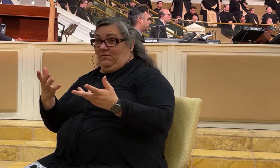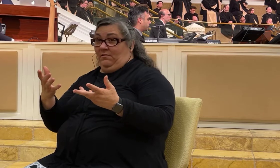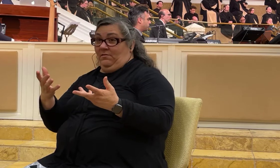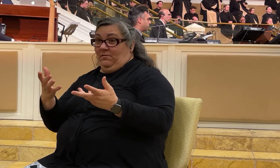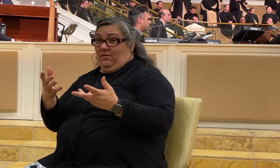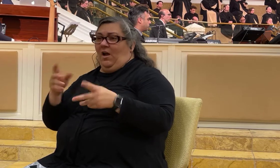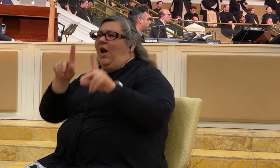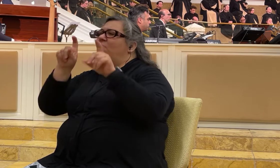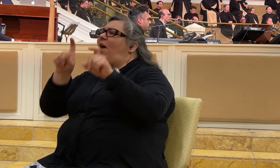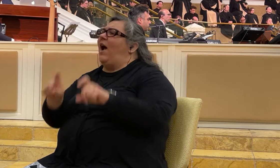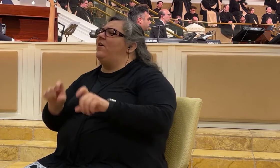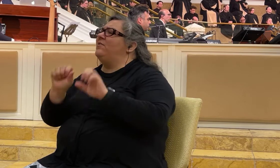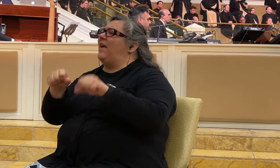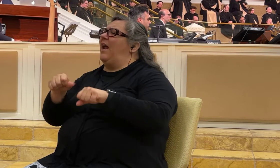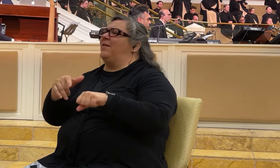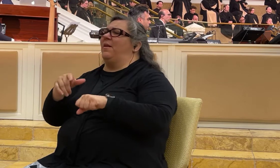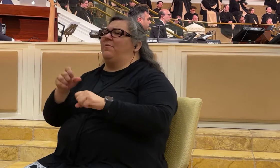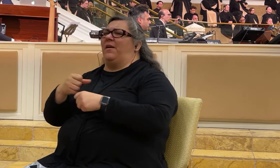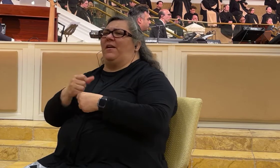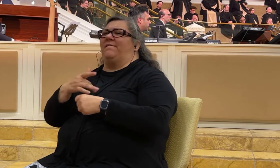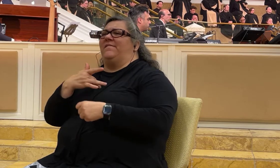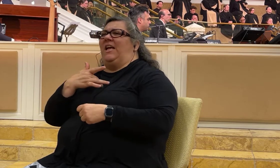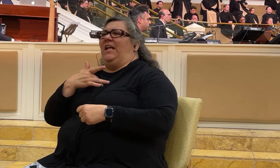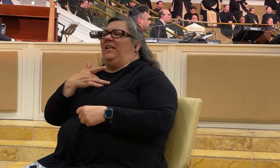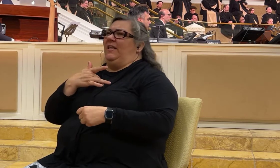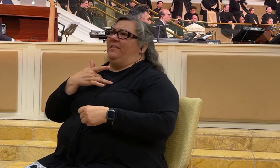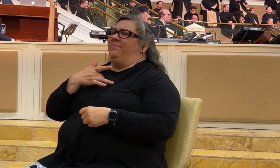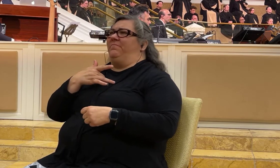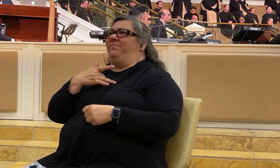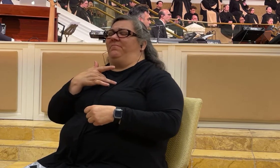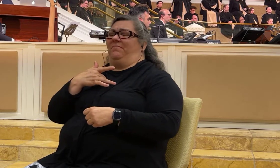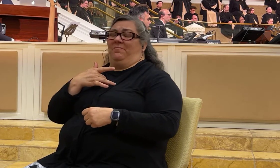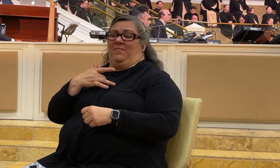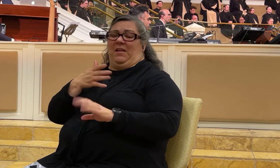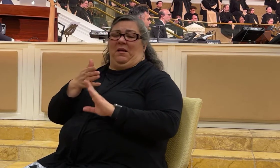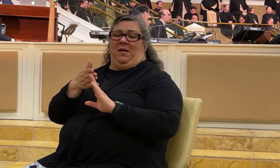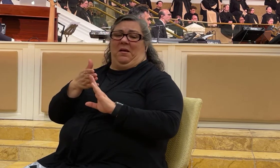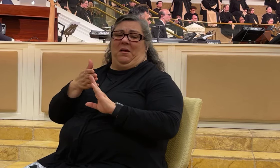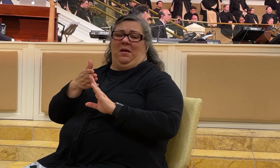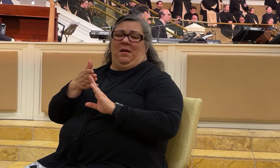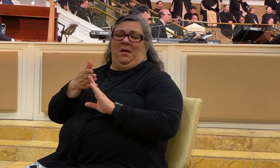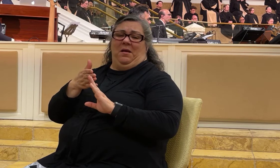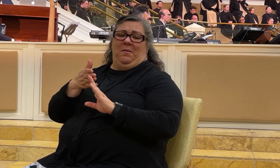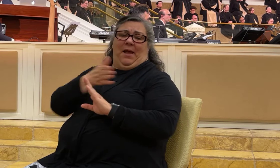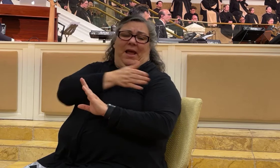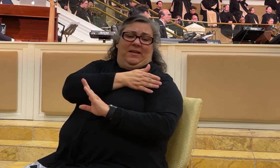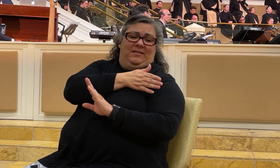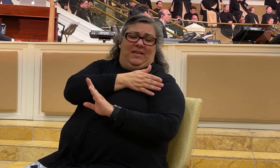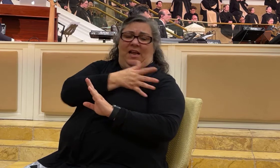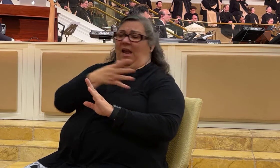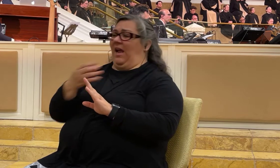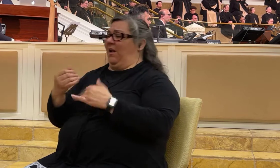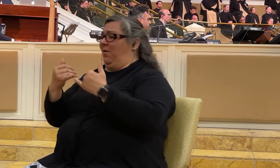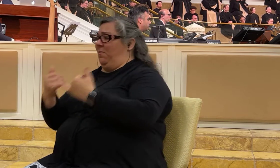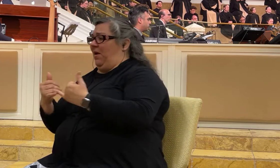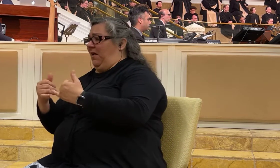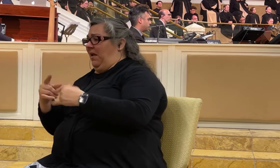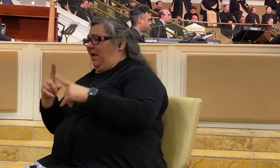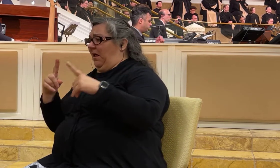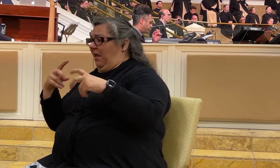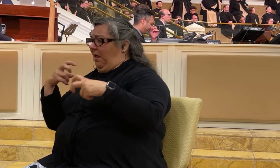It can give us an exaggerated estimate of past and present difficulties.